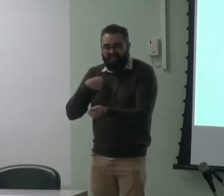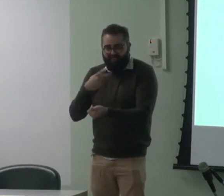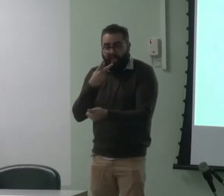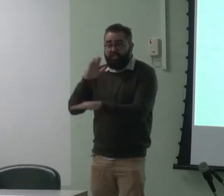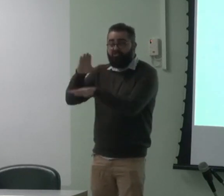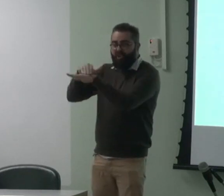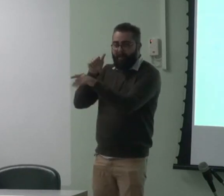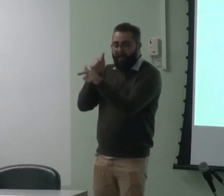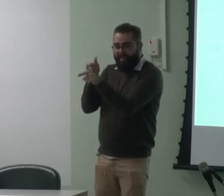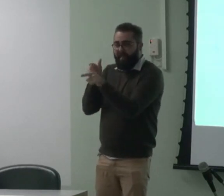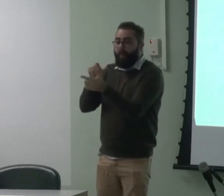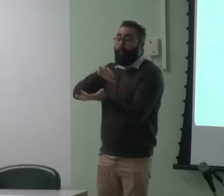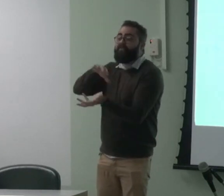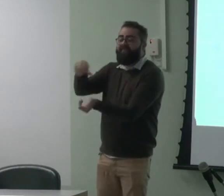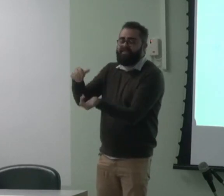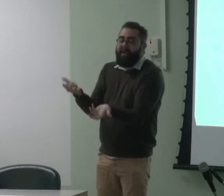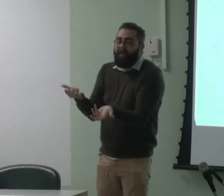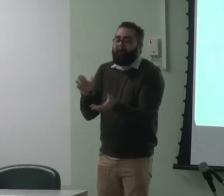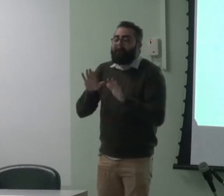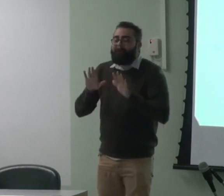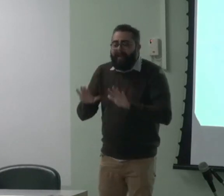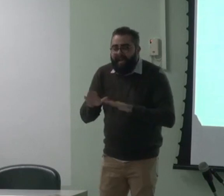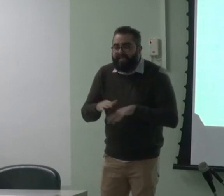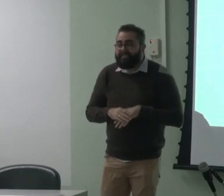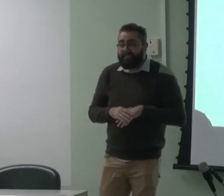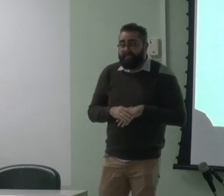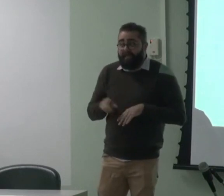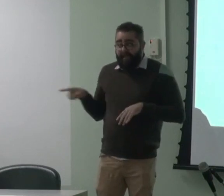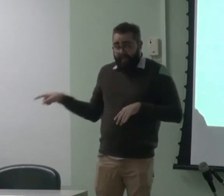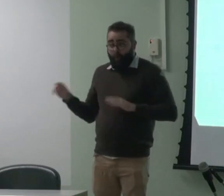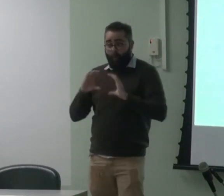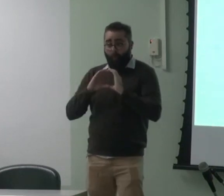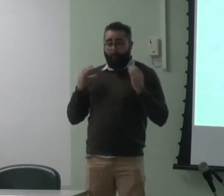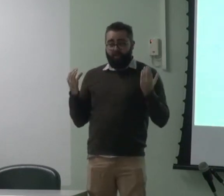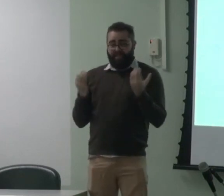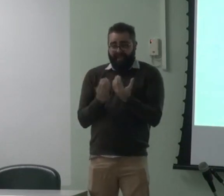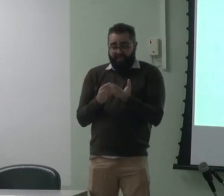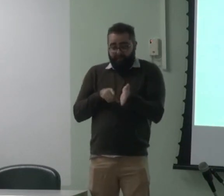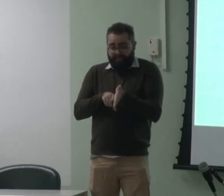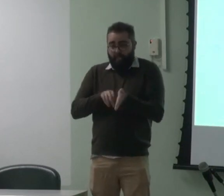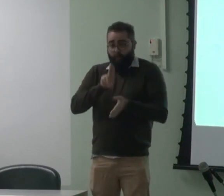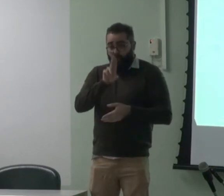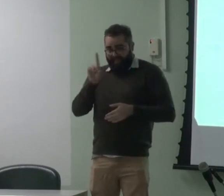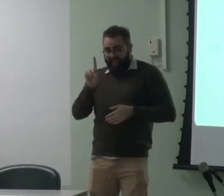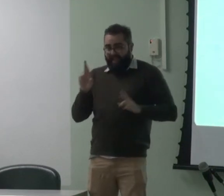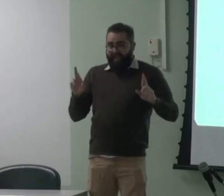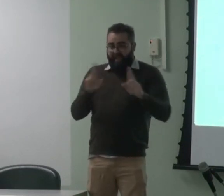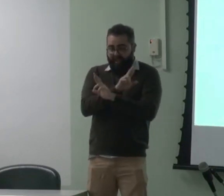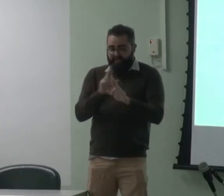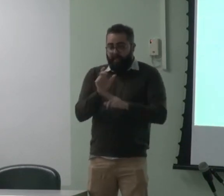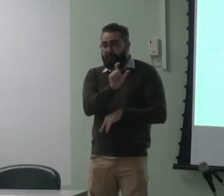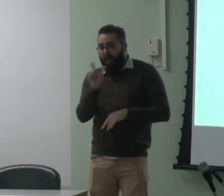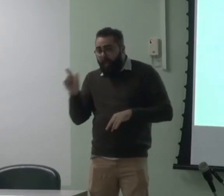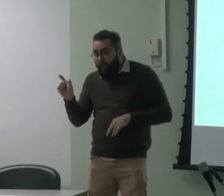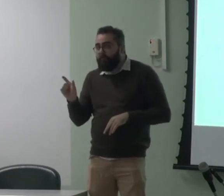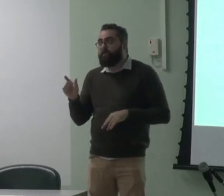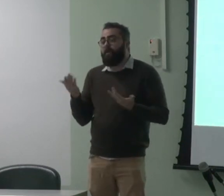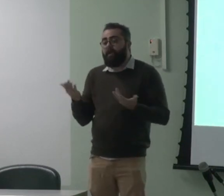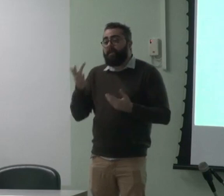the beginning the UD community was prevailingly made by people who were